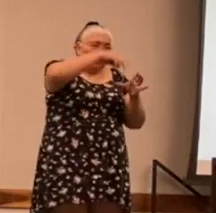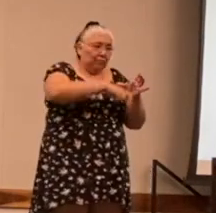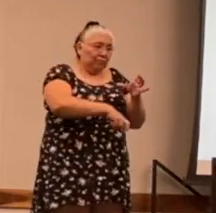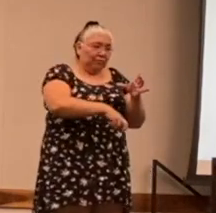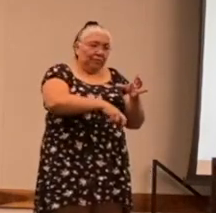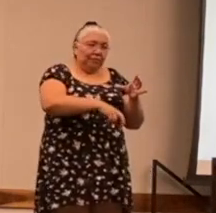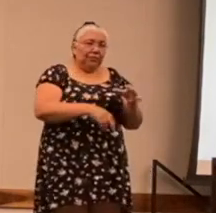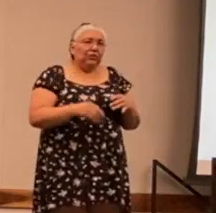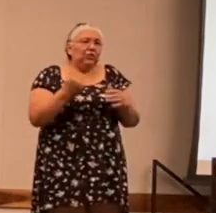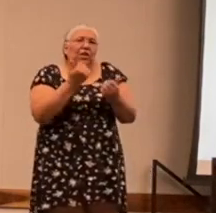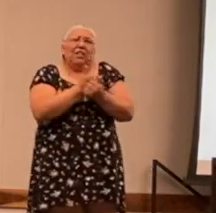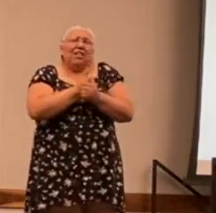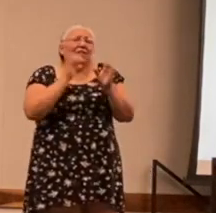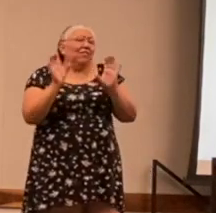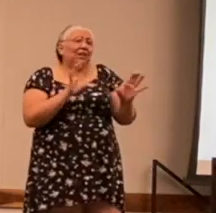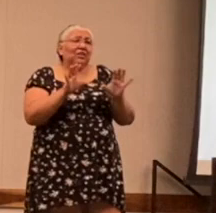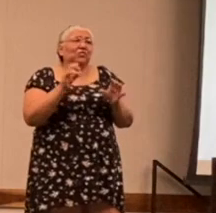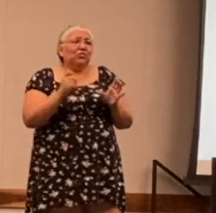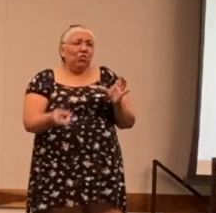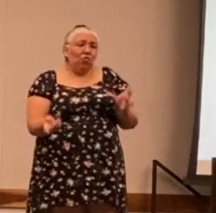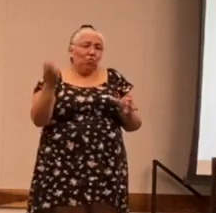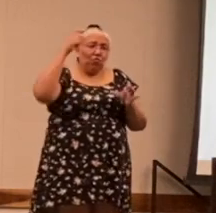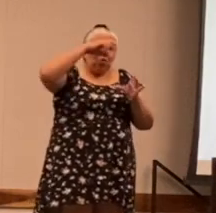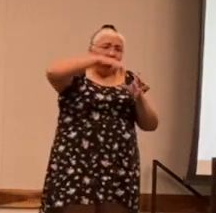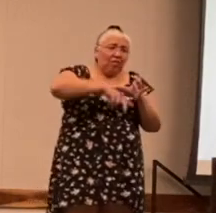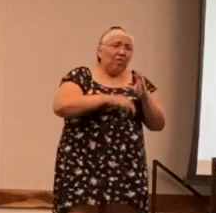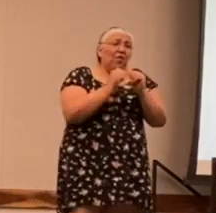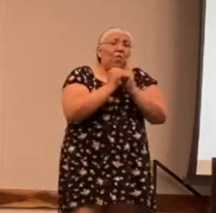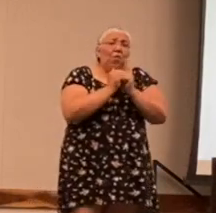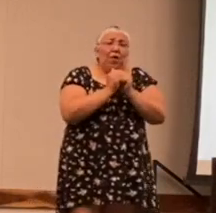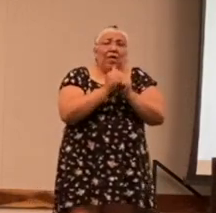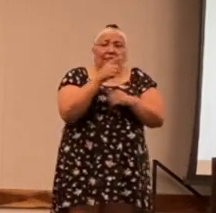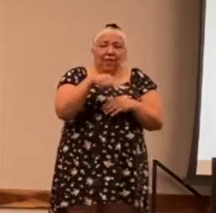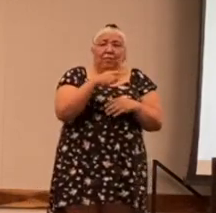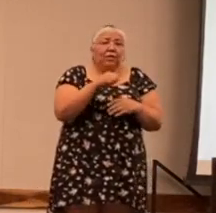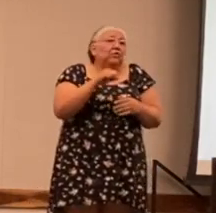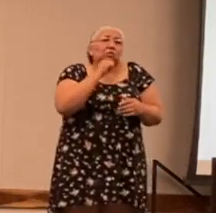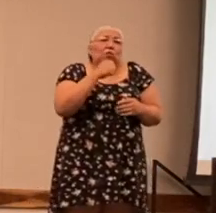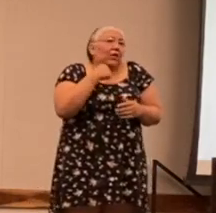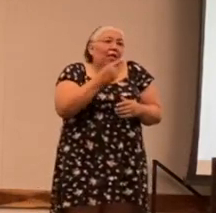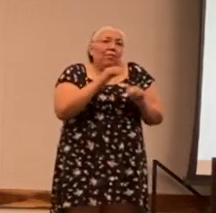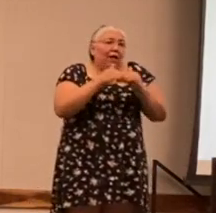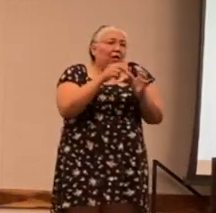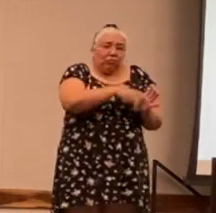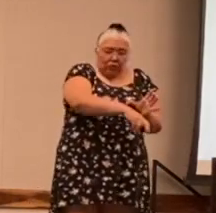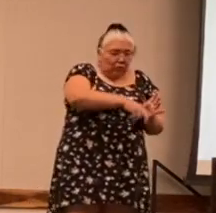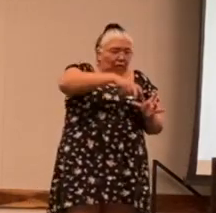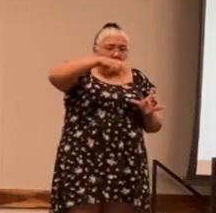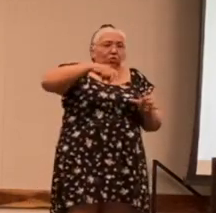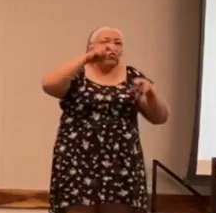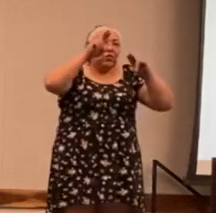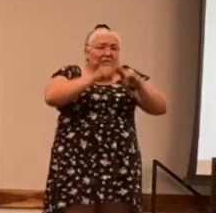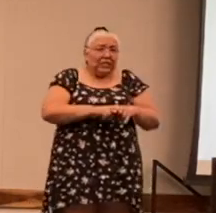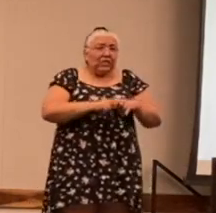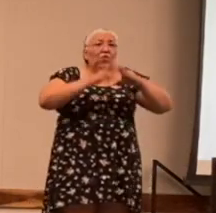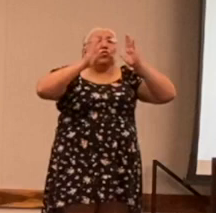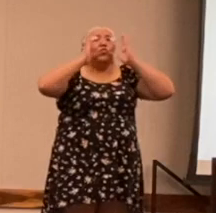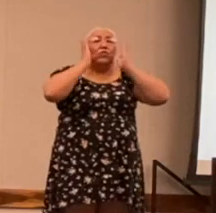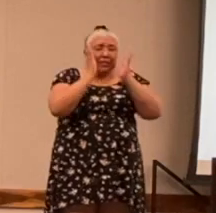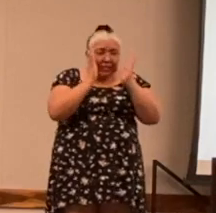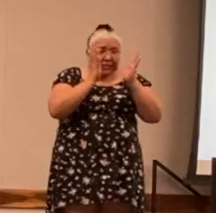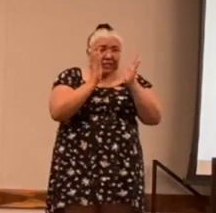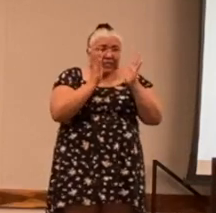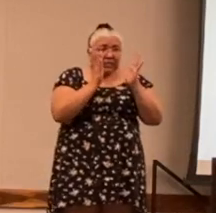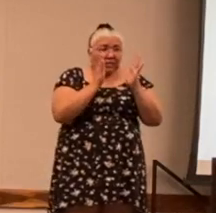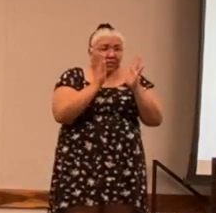there. Man, love is an action, so crawl in there with them. Right? And don't tell them how to get out. You just sit there and you listen. And